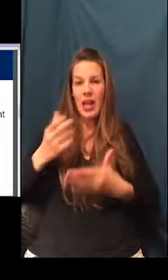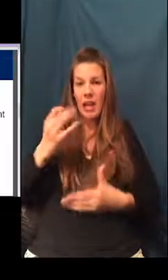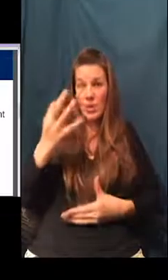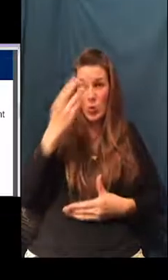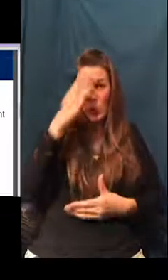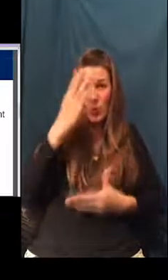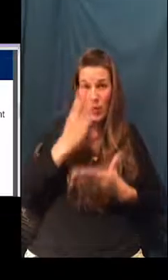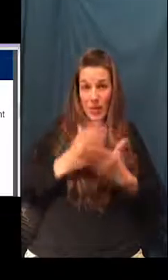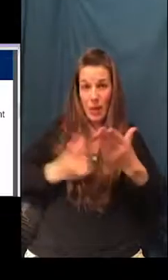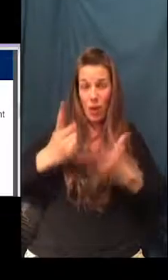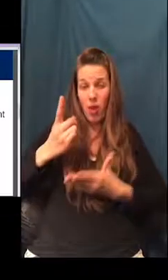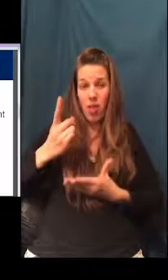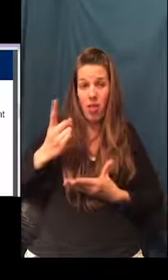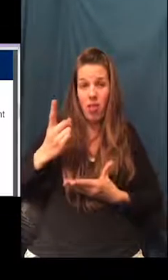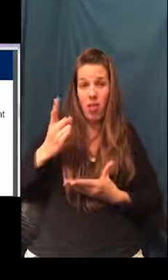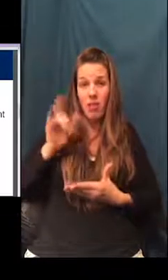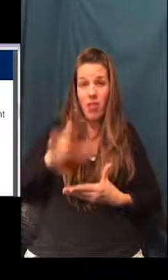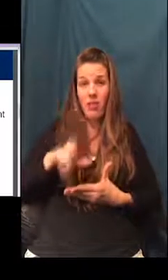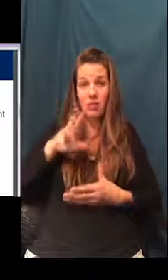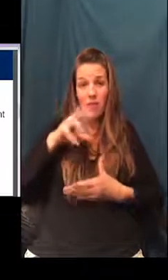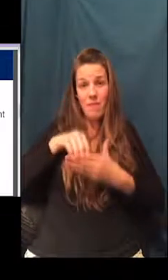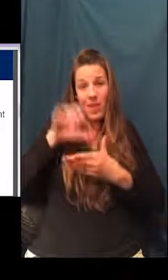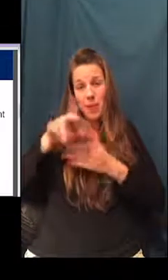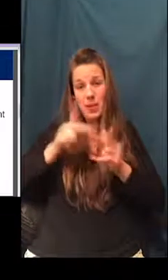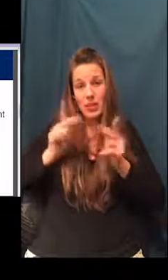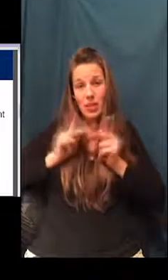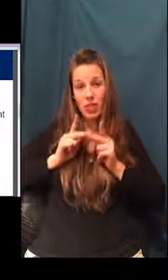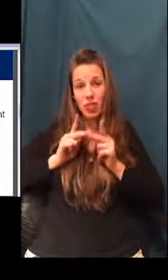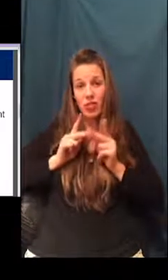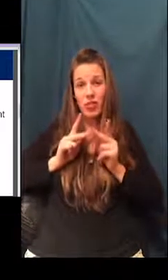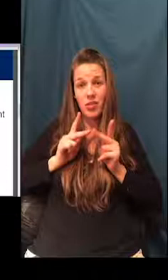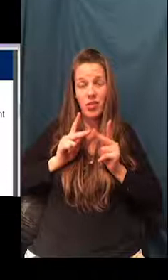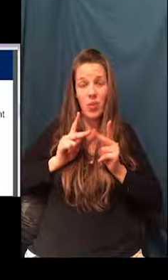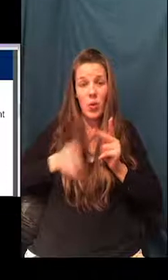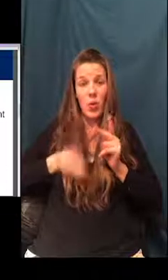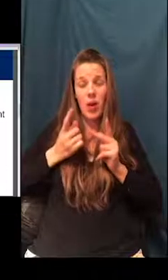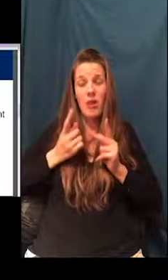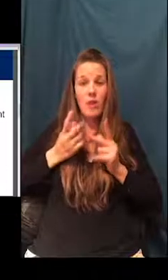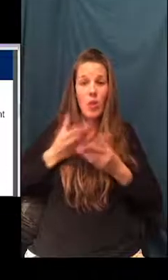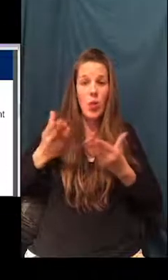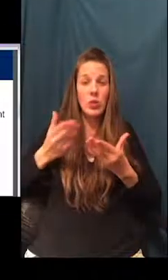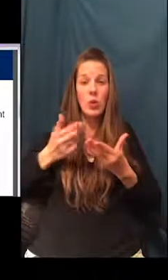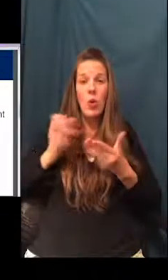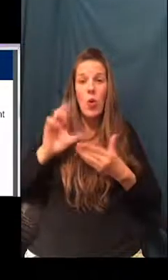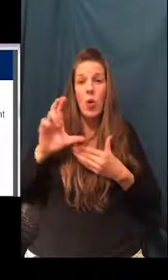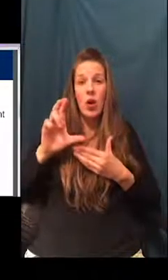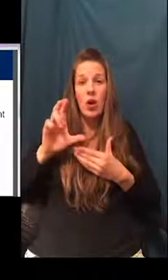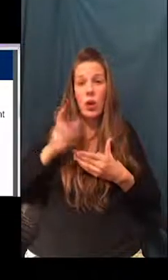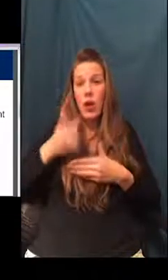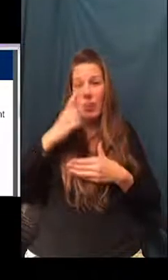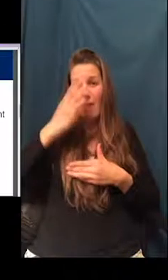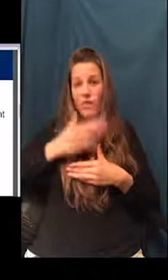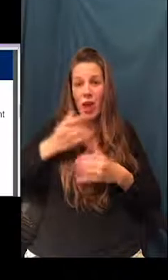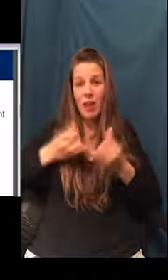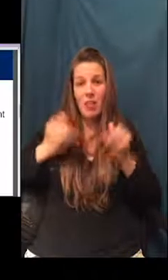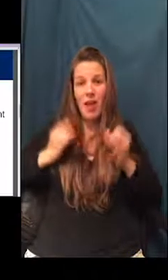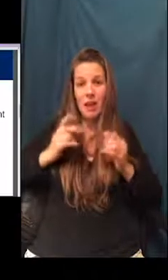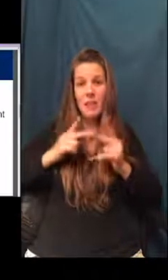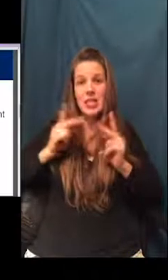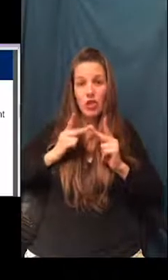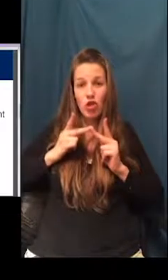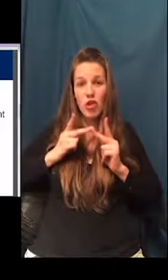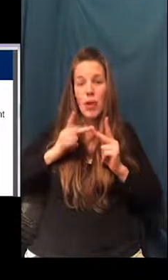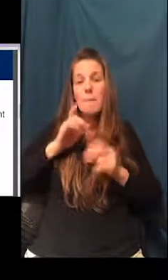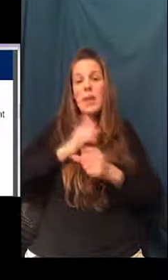you know somebody that's in one of those positions, you know, one of the hospitals or in one of the frontline